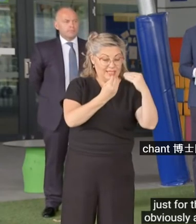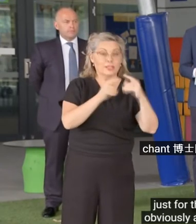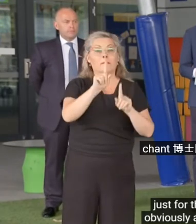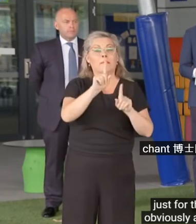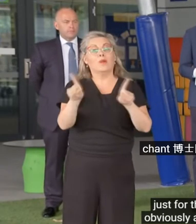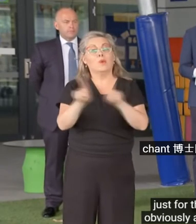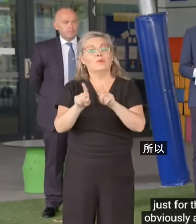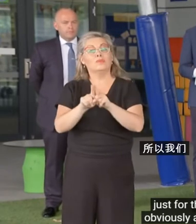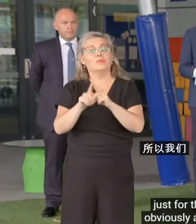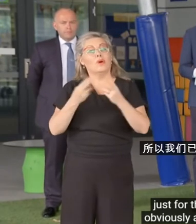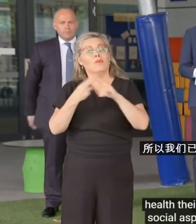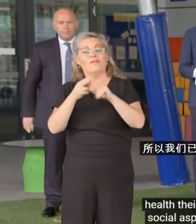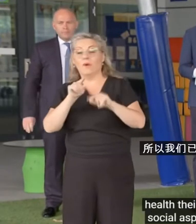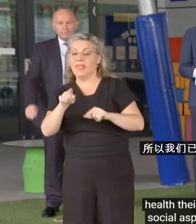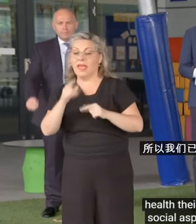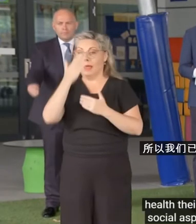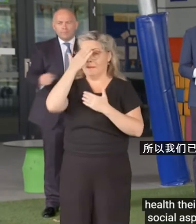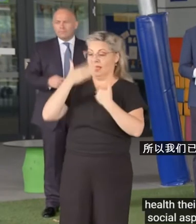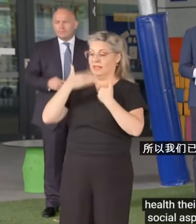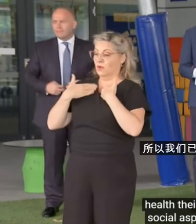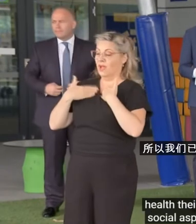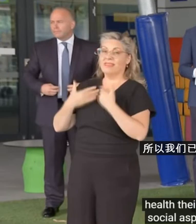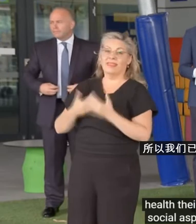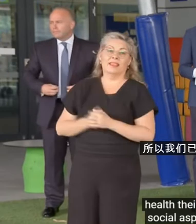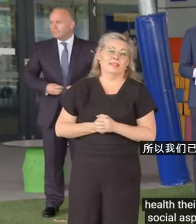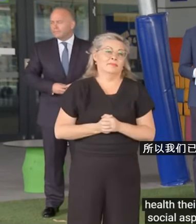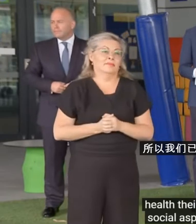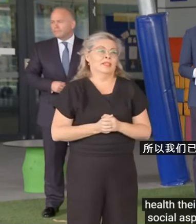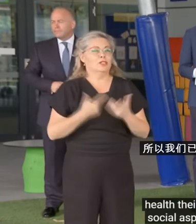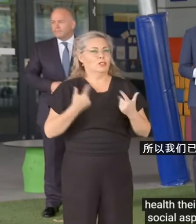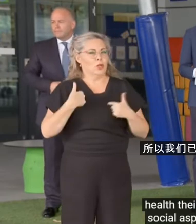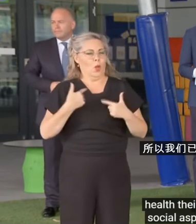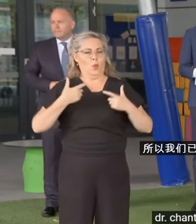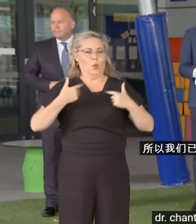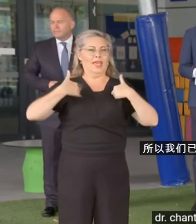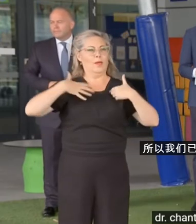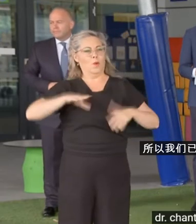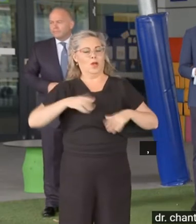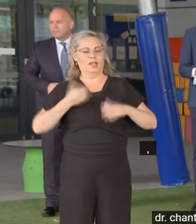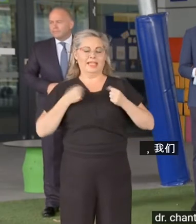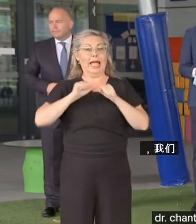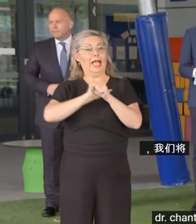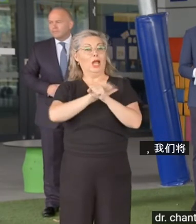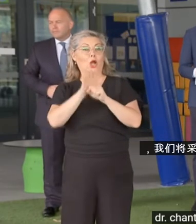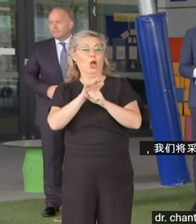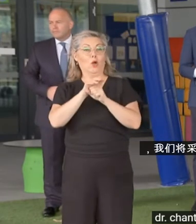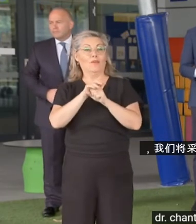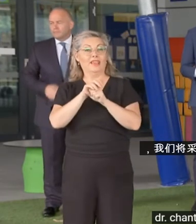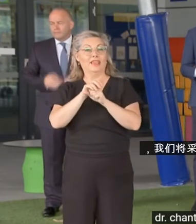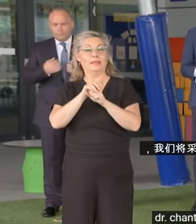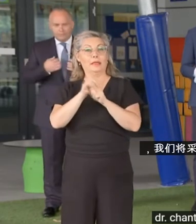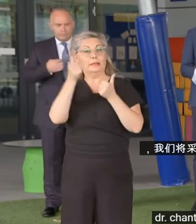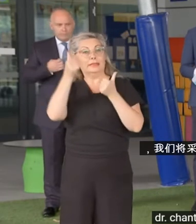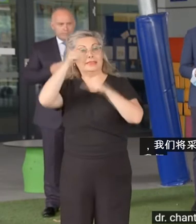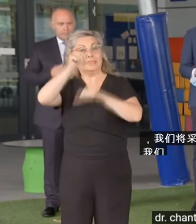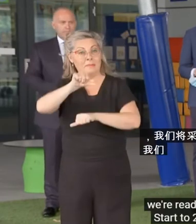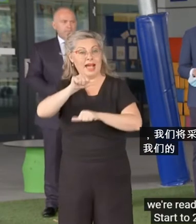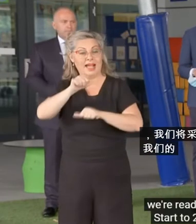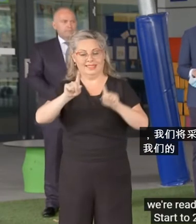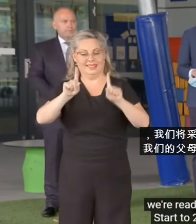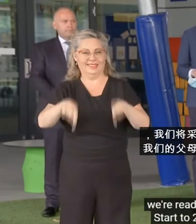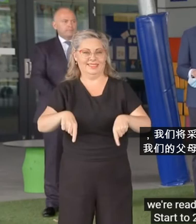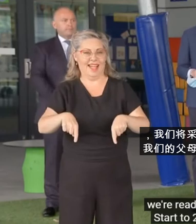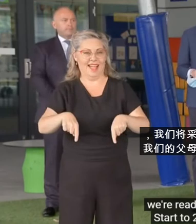just spoke about. So we're ready for a COVID-smart start to 2022, and there's a range of measures that we'll have in place to ensure